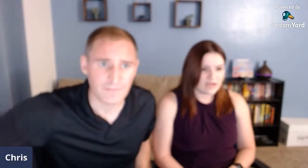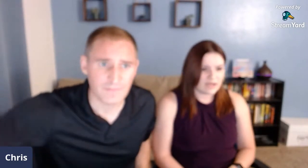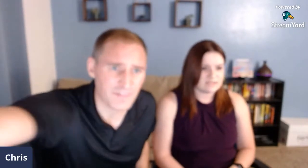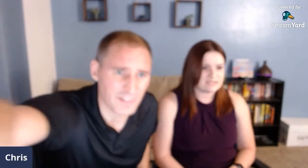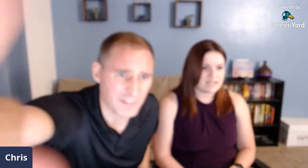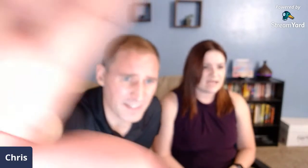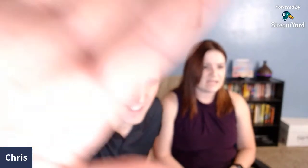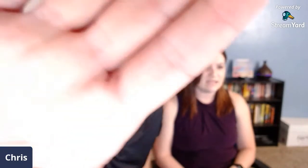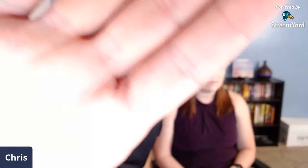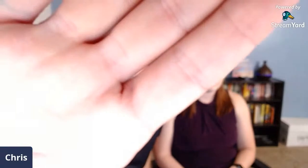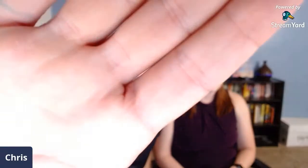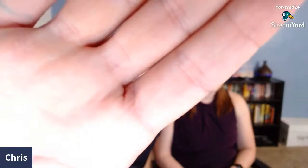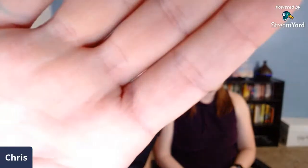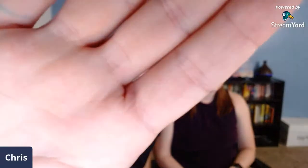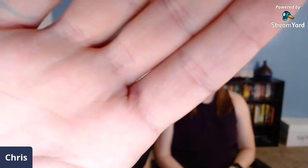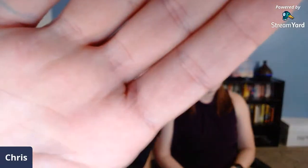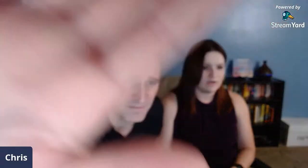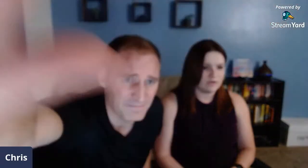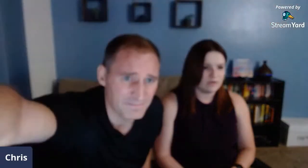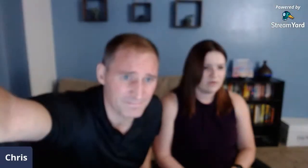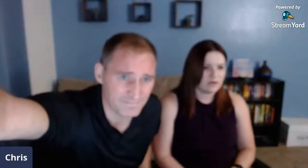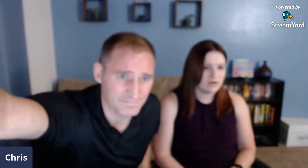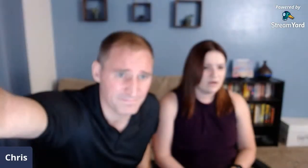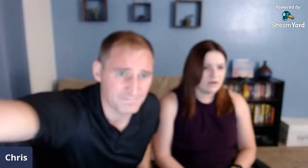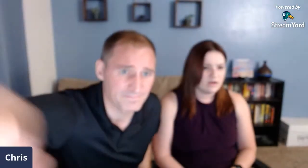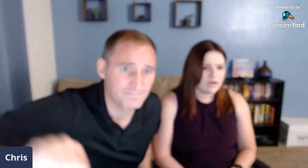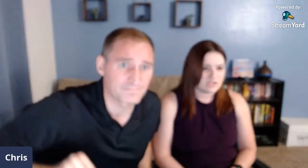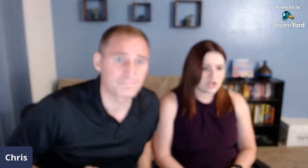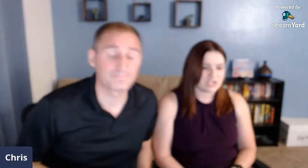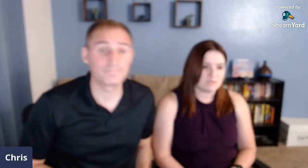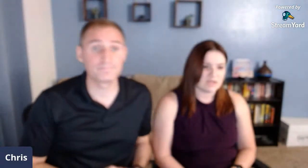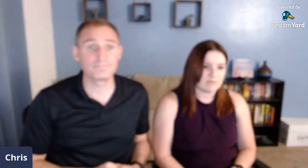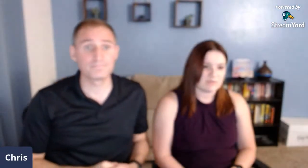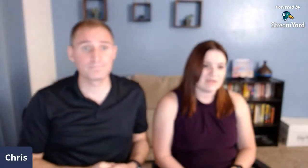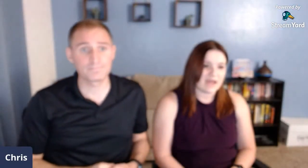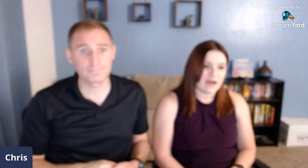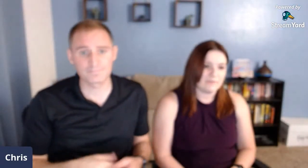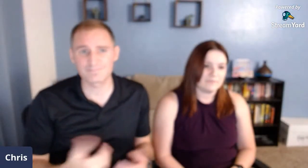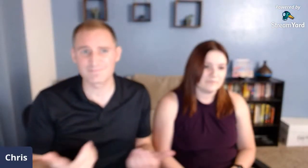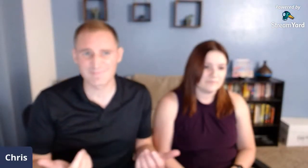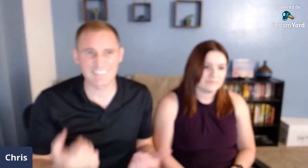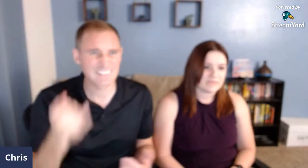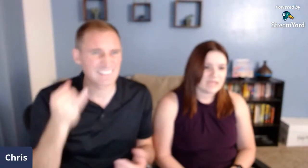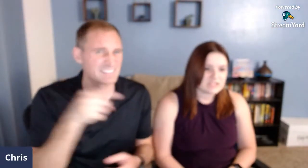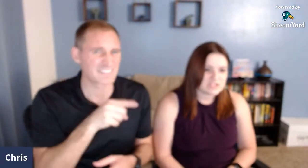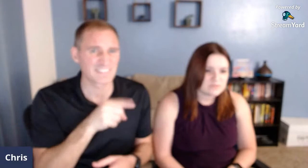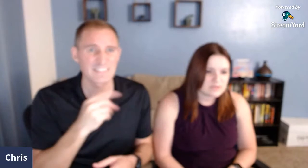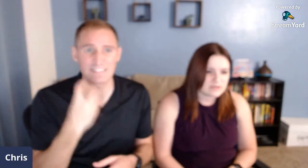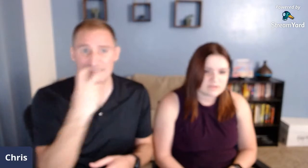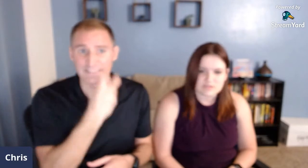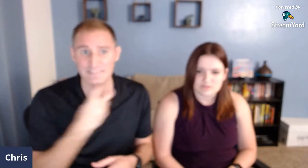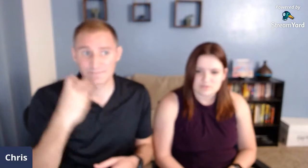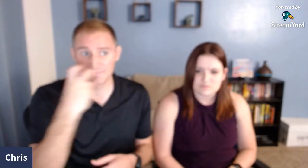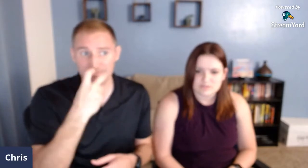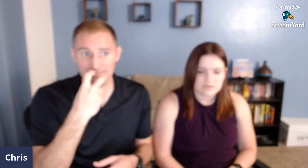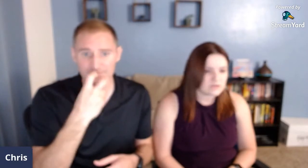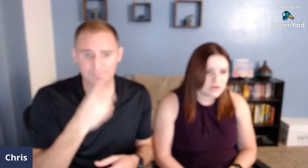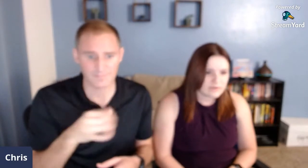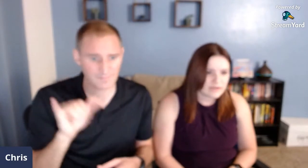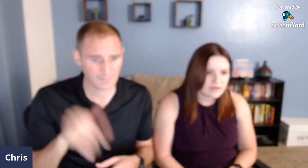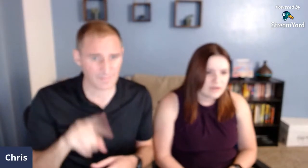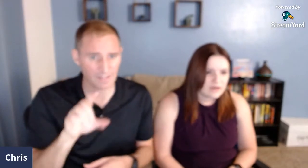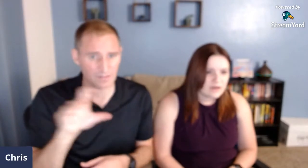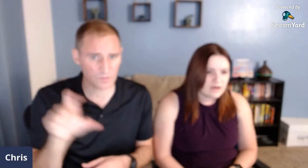Oh yeah, it says yeah, he lip reads, so it's hard to communicate with him. Yeah. Is the Zoom